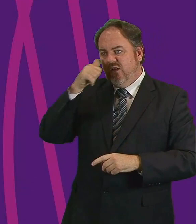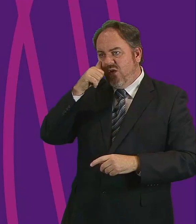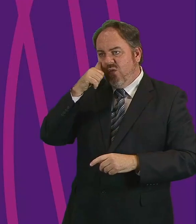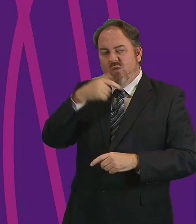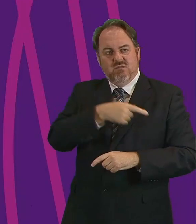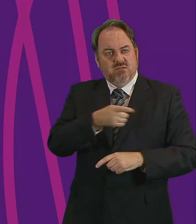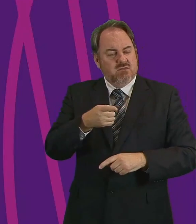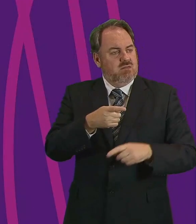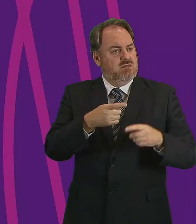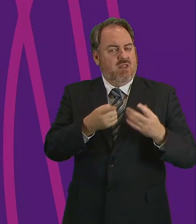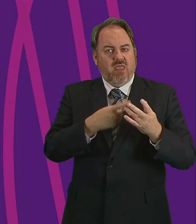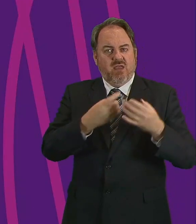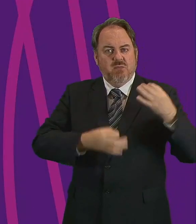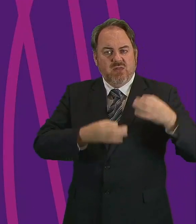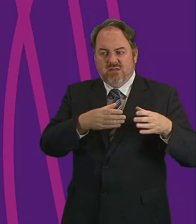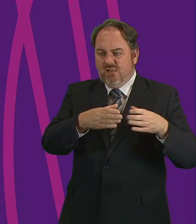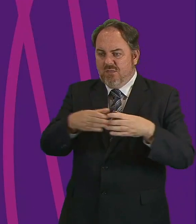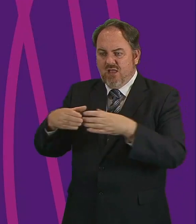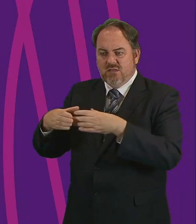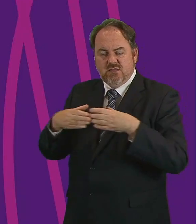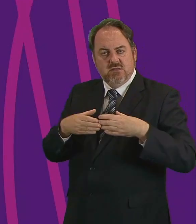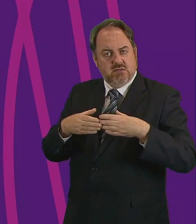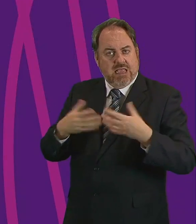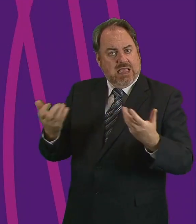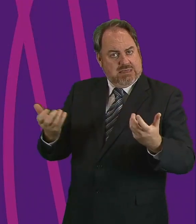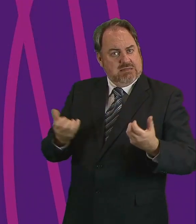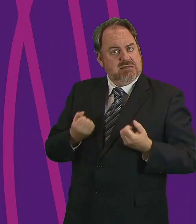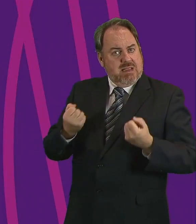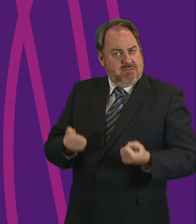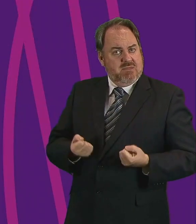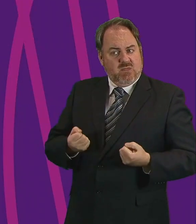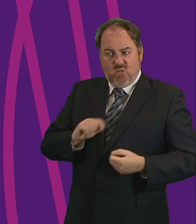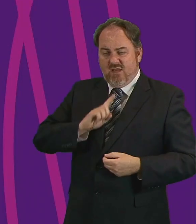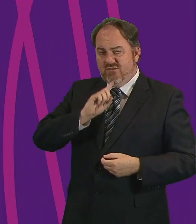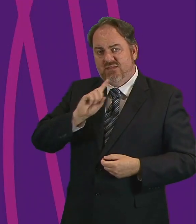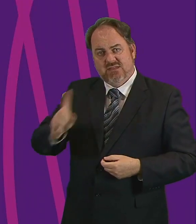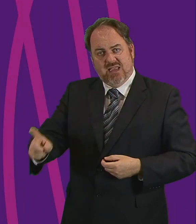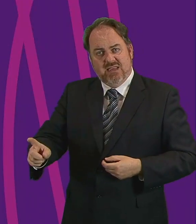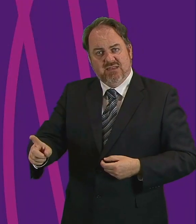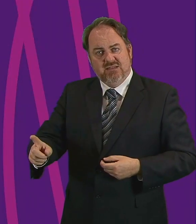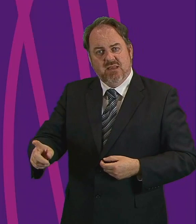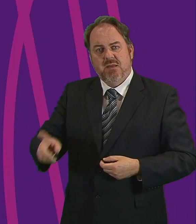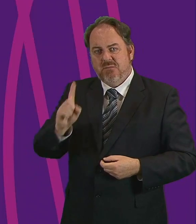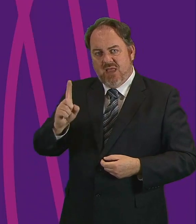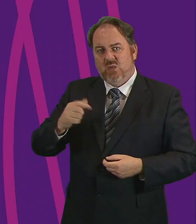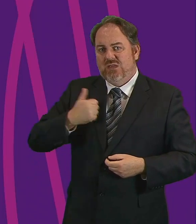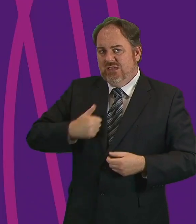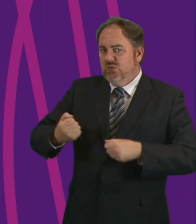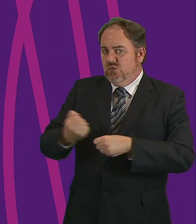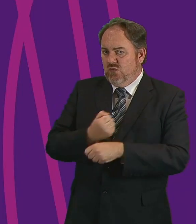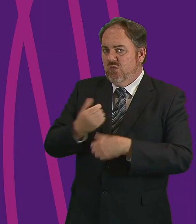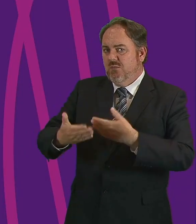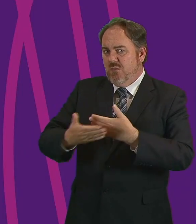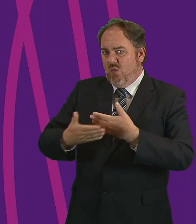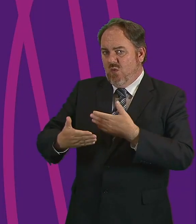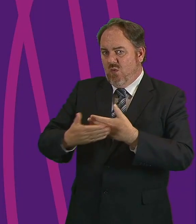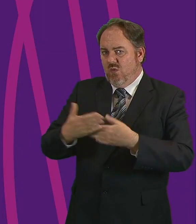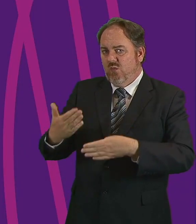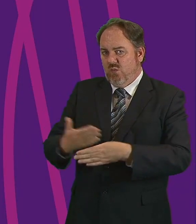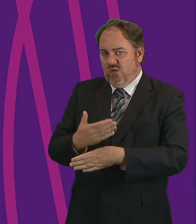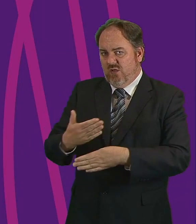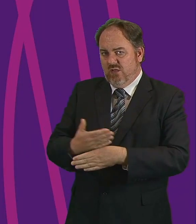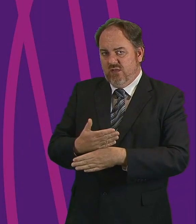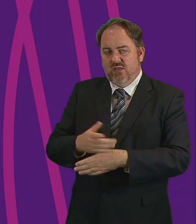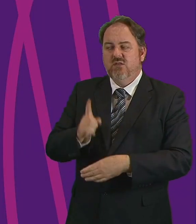does recognise it, but far more is going to be needed. The motion recognises that, recognises